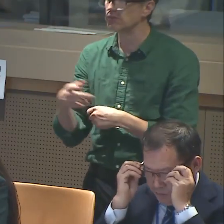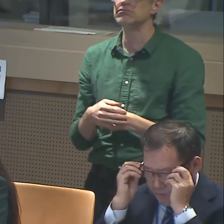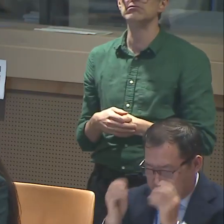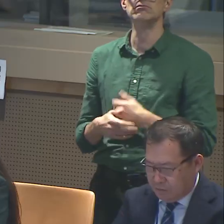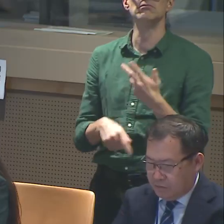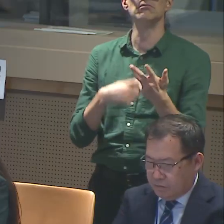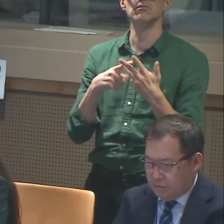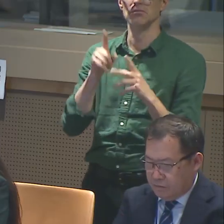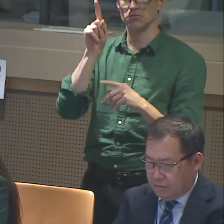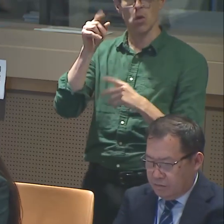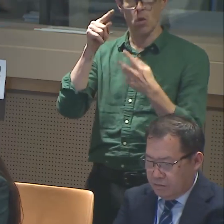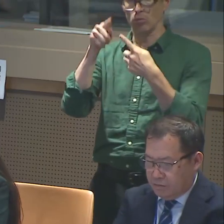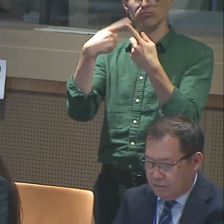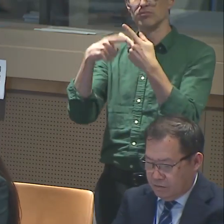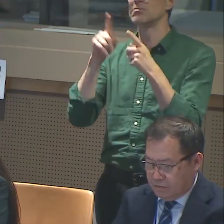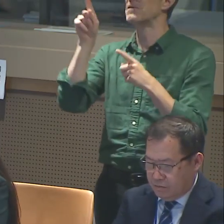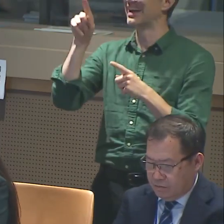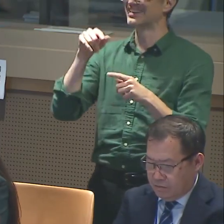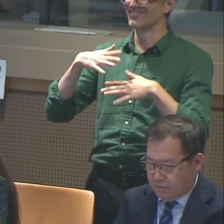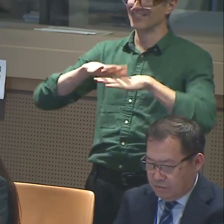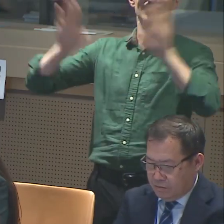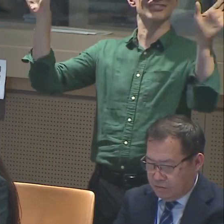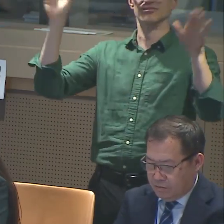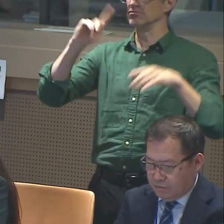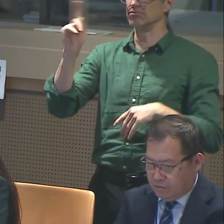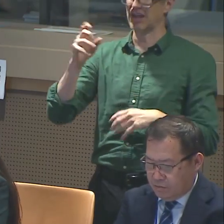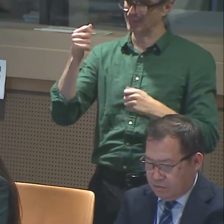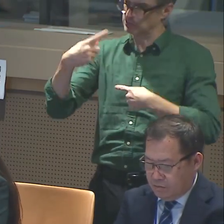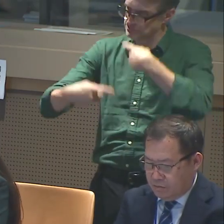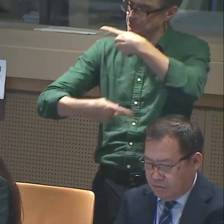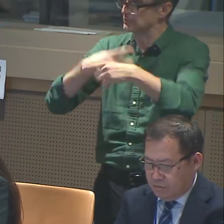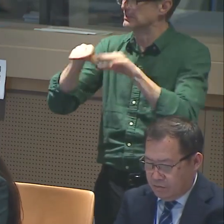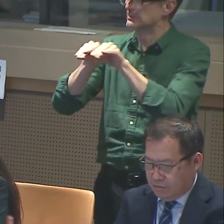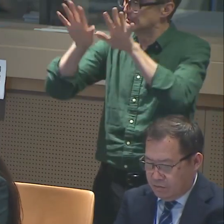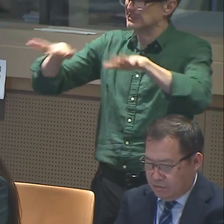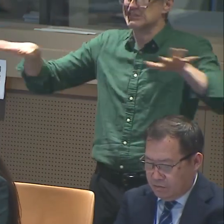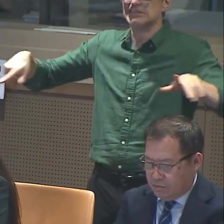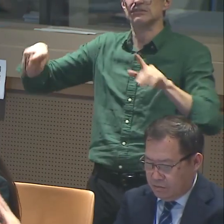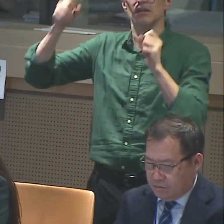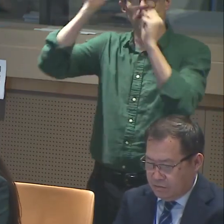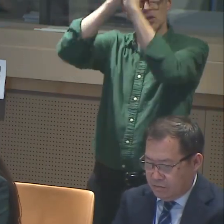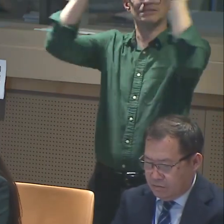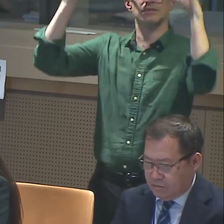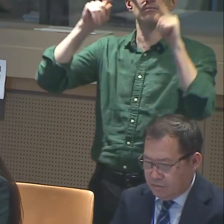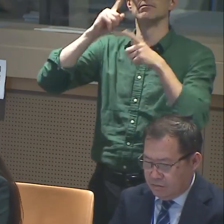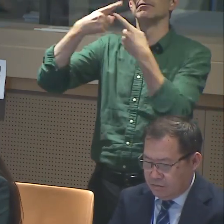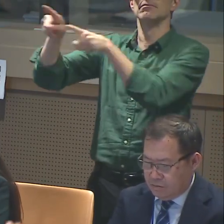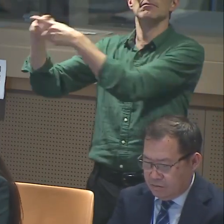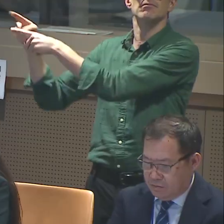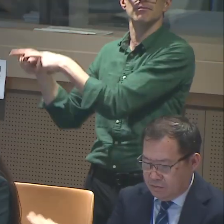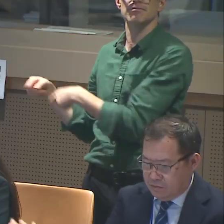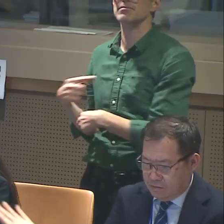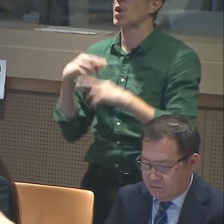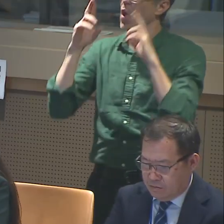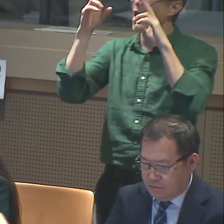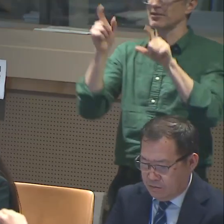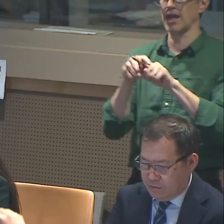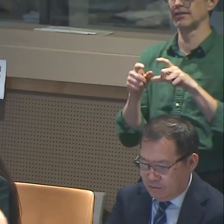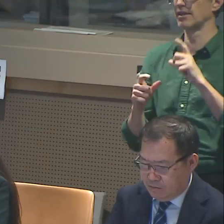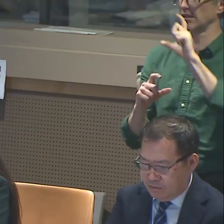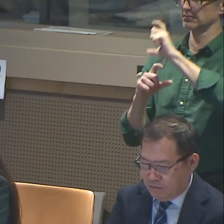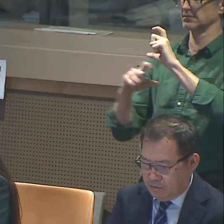investments. This work is now being built on, including efforts to adapt the approach in Bangladesh with potential for wider